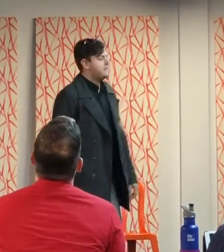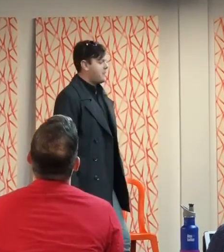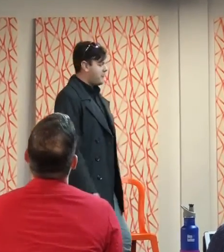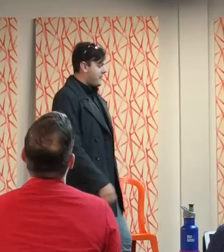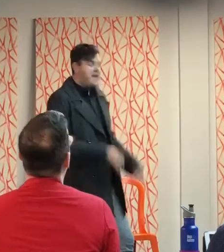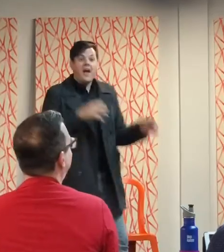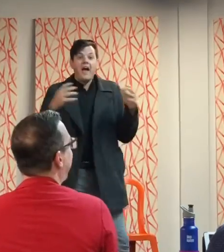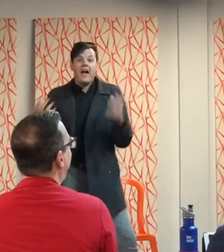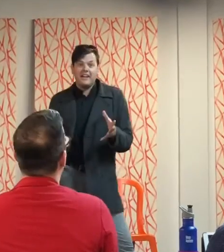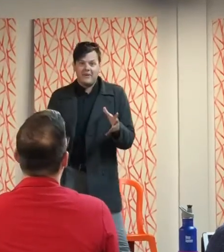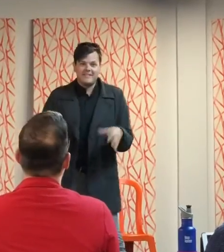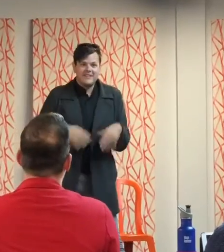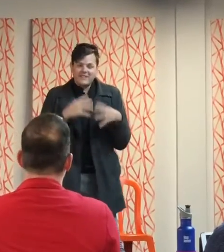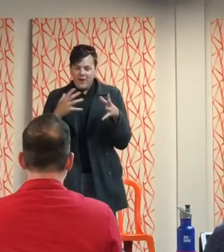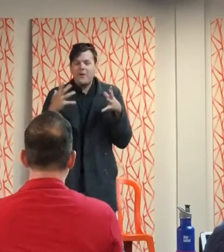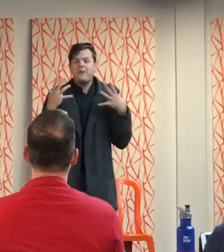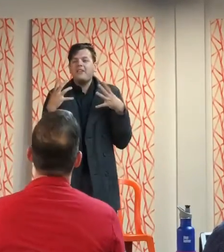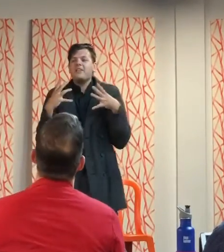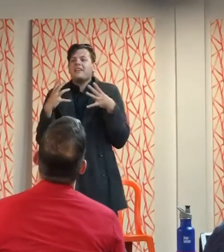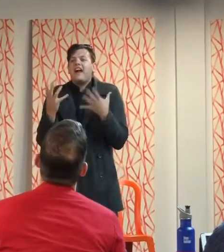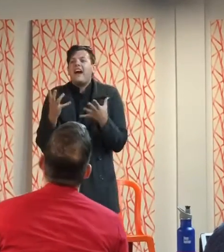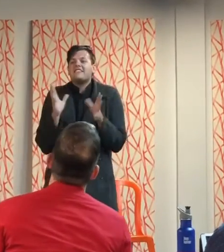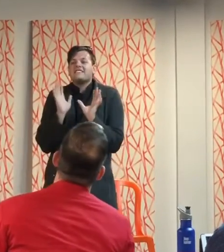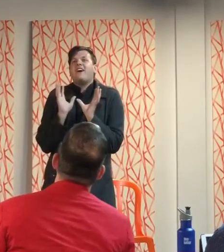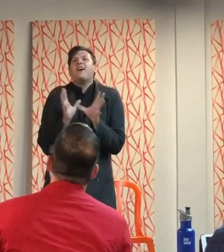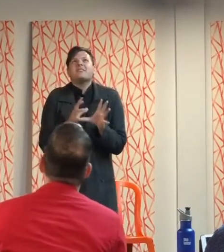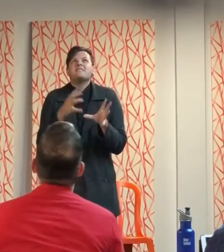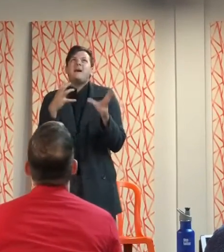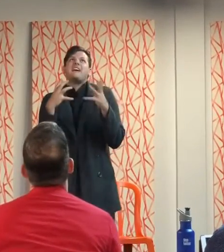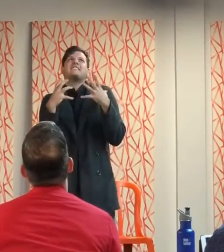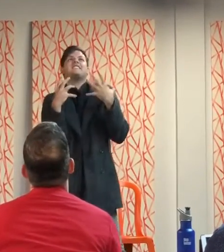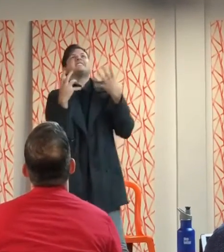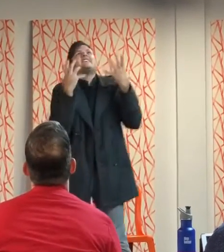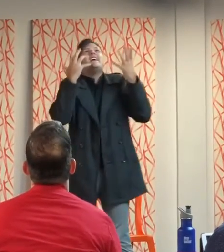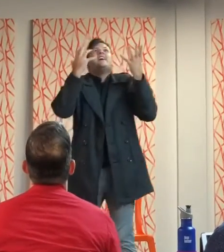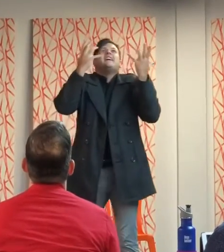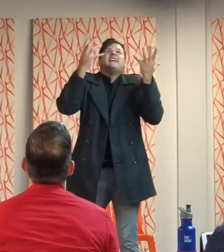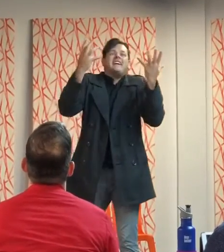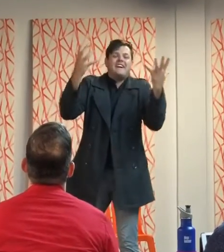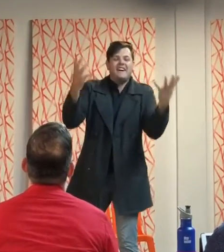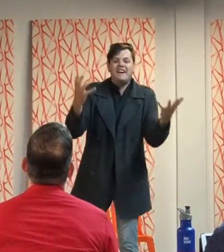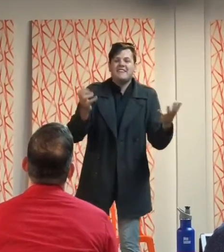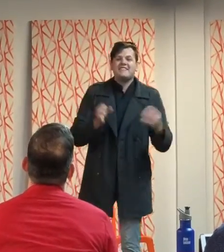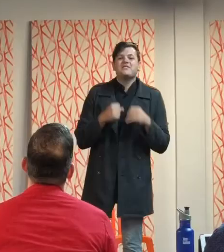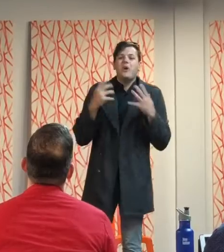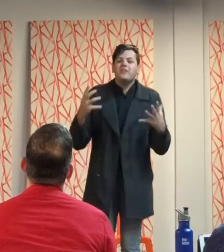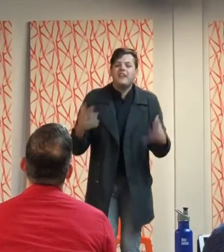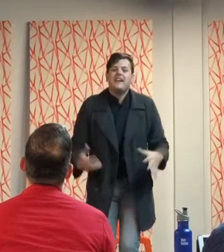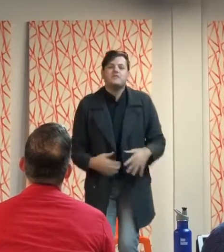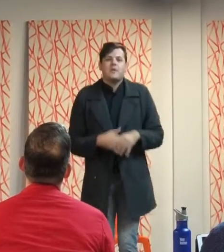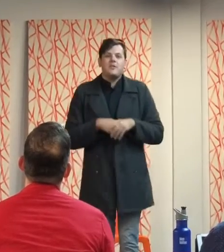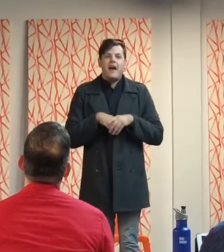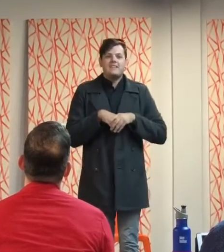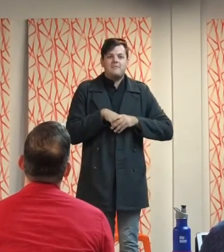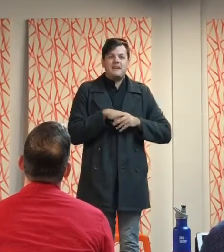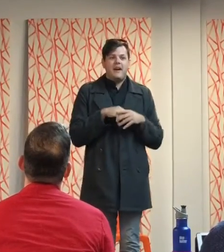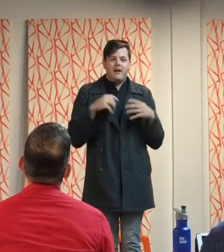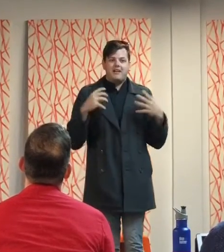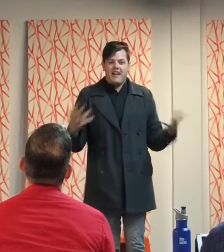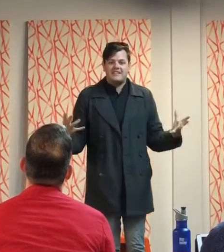top of the show! gosh! Anyway, but Cats harkens back to this golden age where you had to be a classical